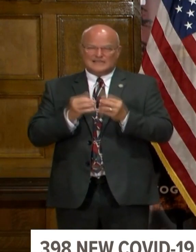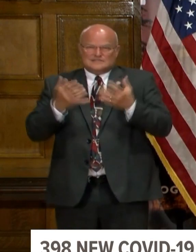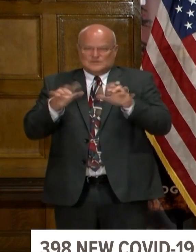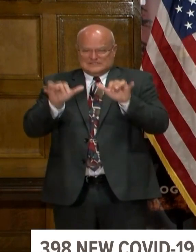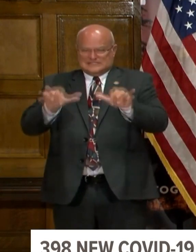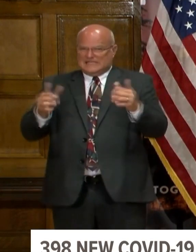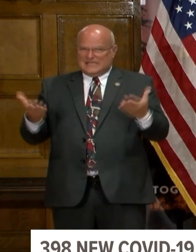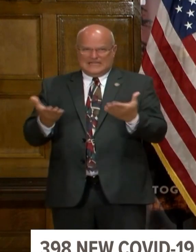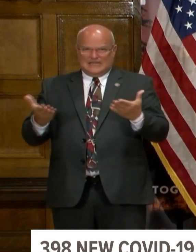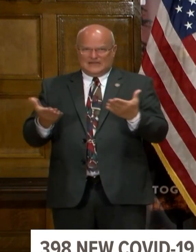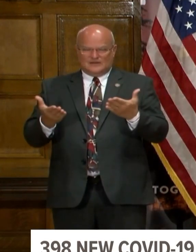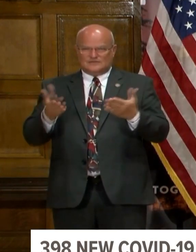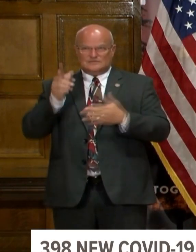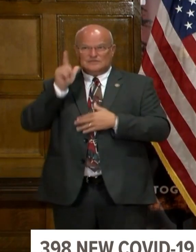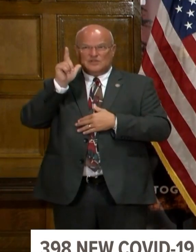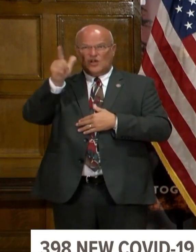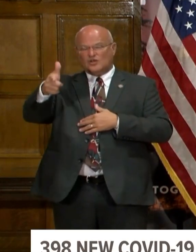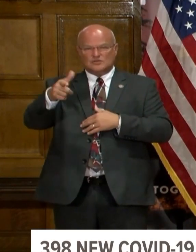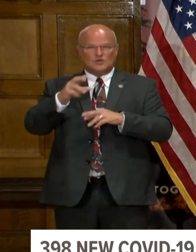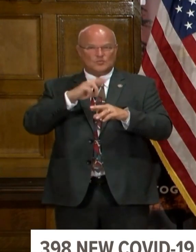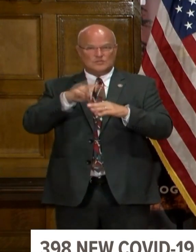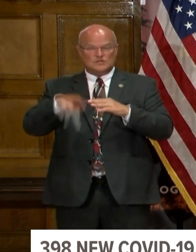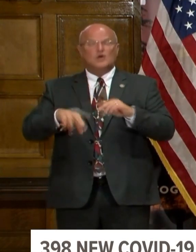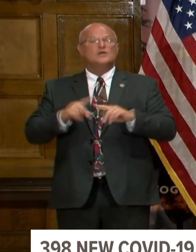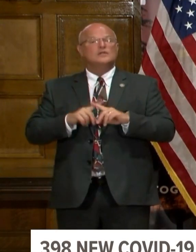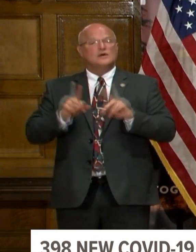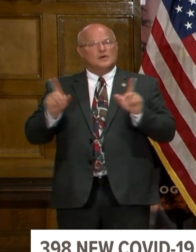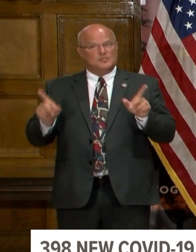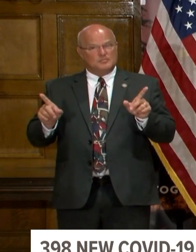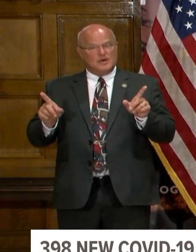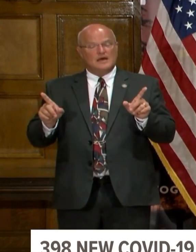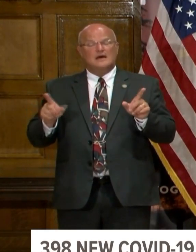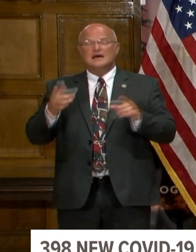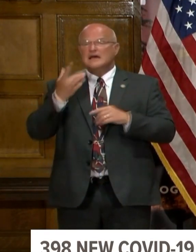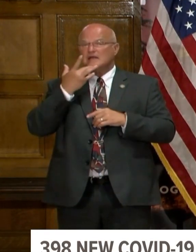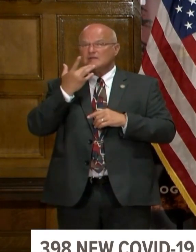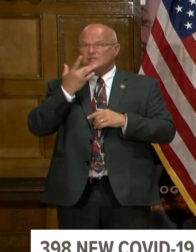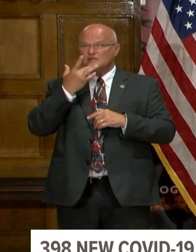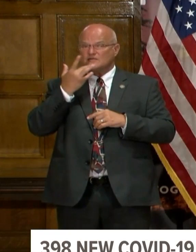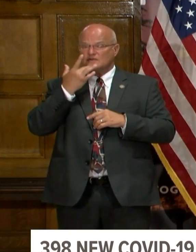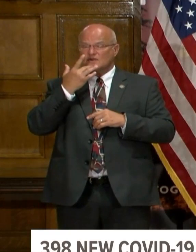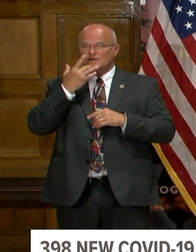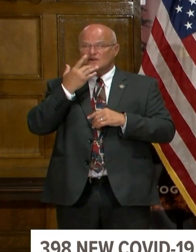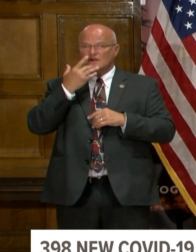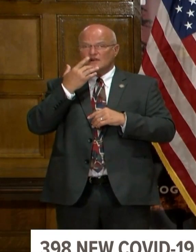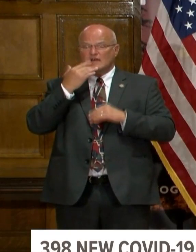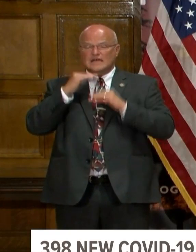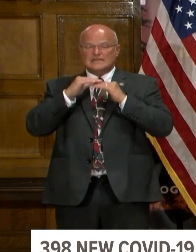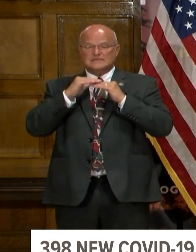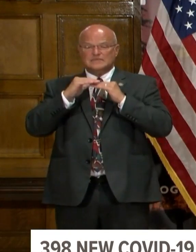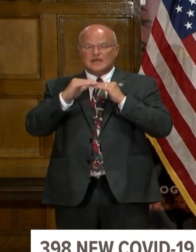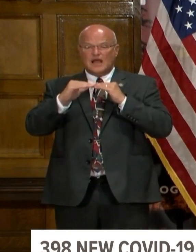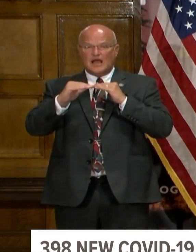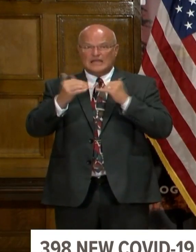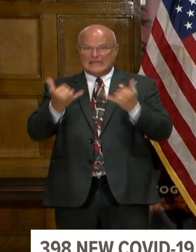to be in a long-term result. But I'd much rather prefer a plateau here than at a much higher level,